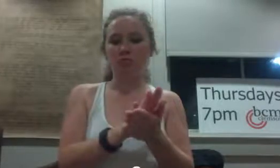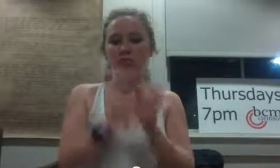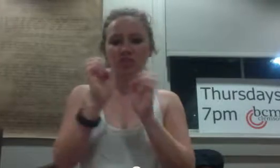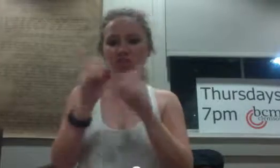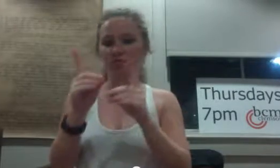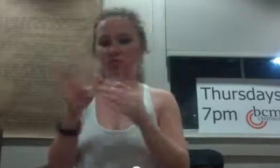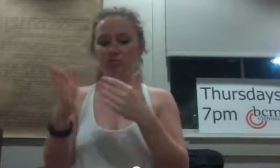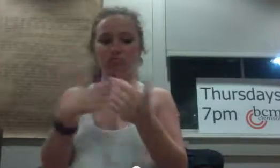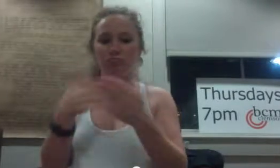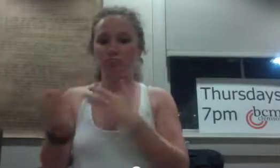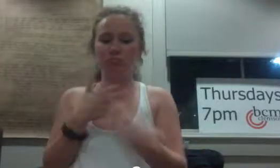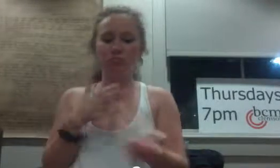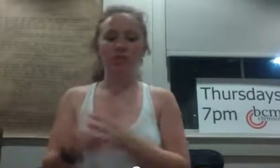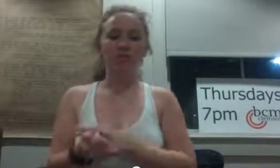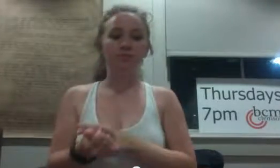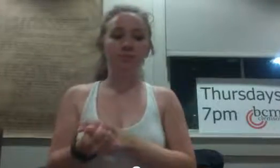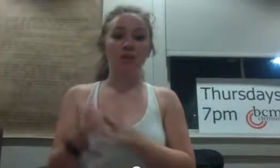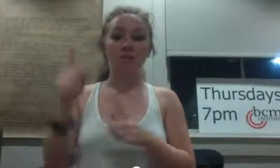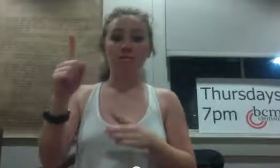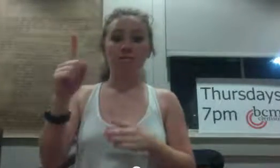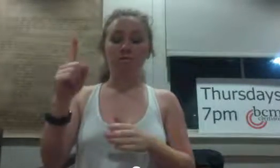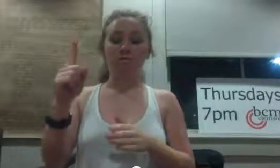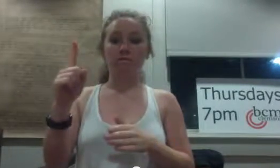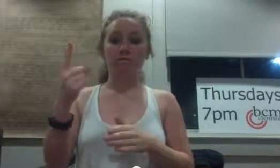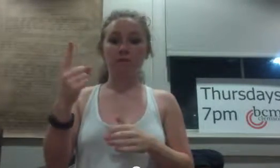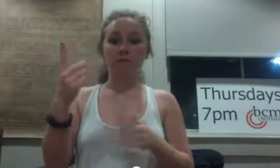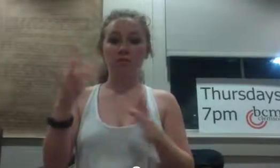This happened in schools,